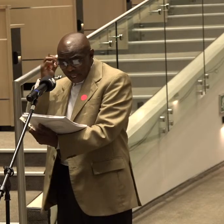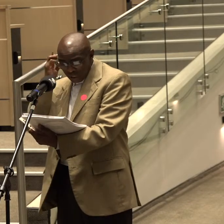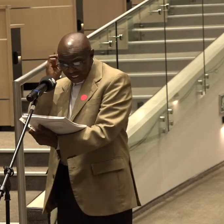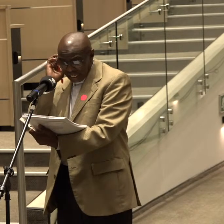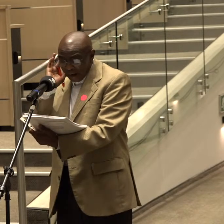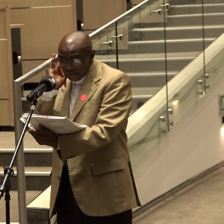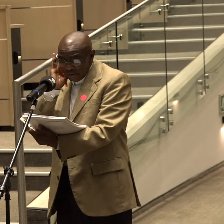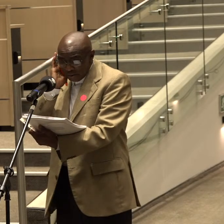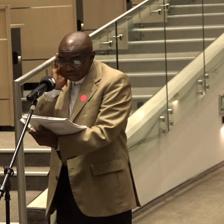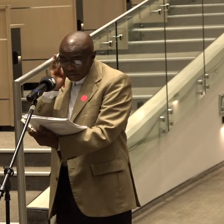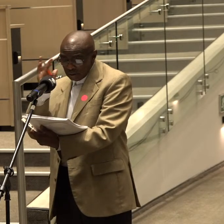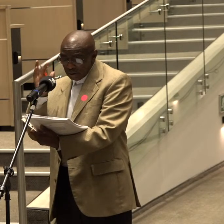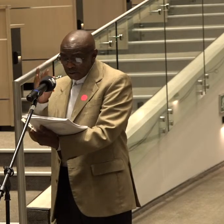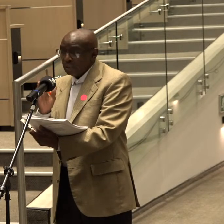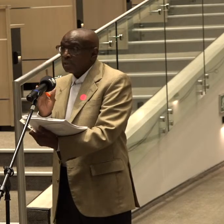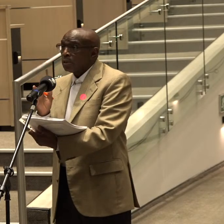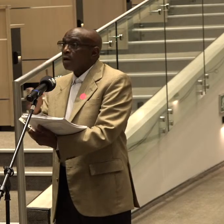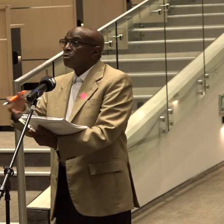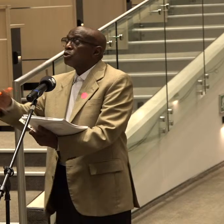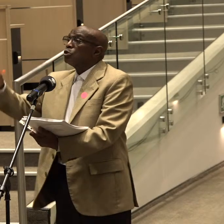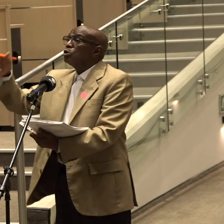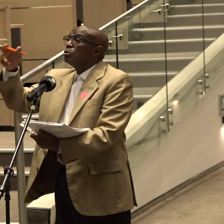a survey was done